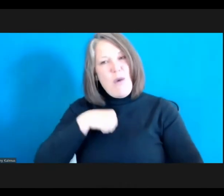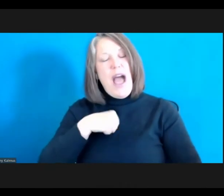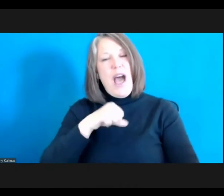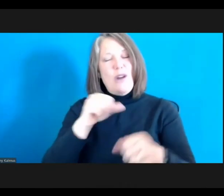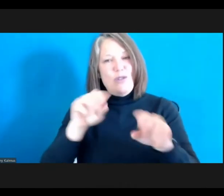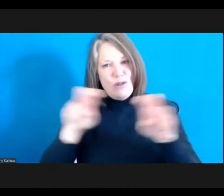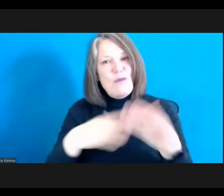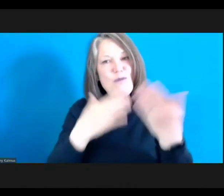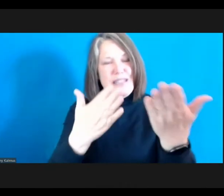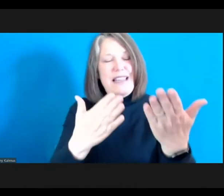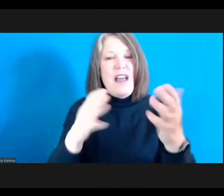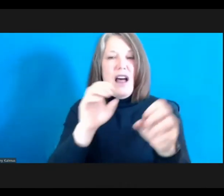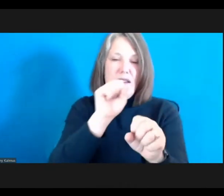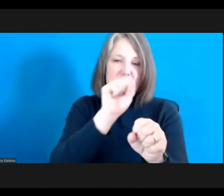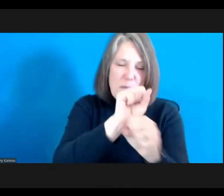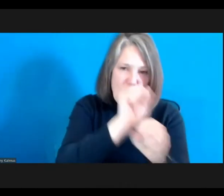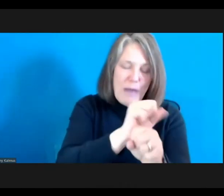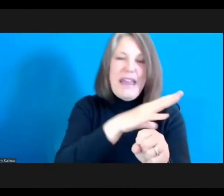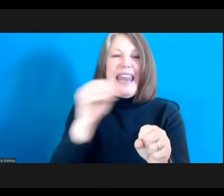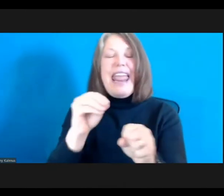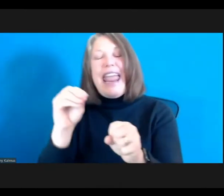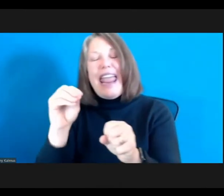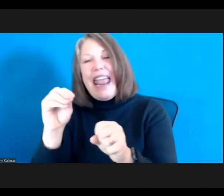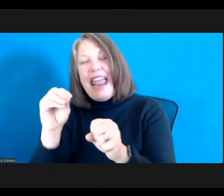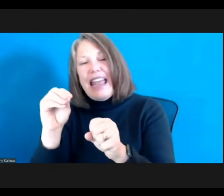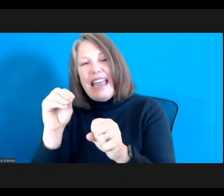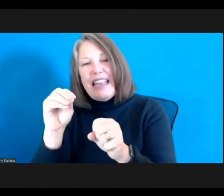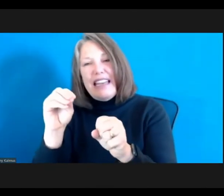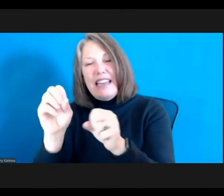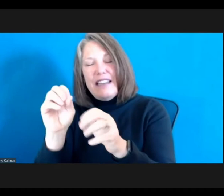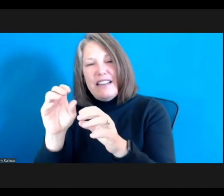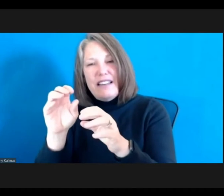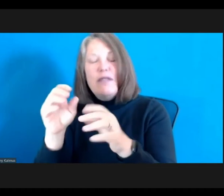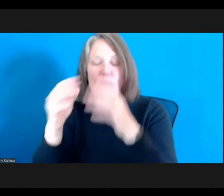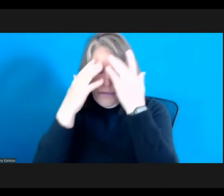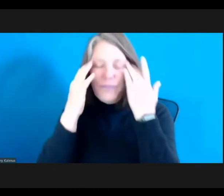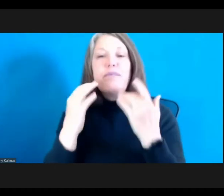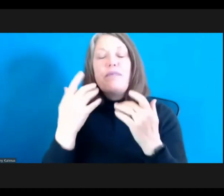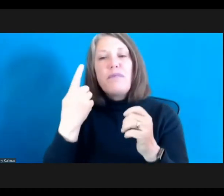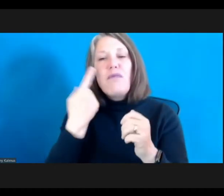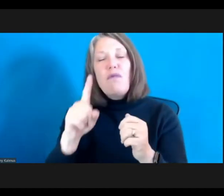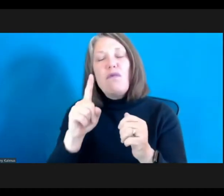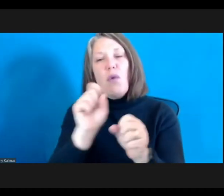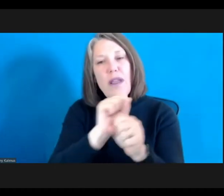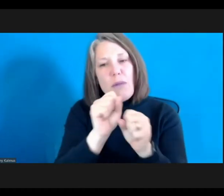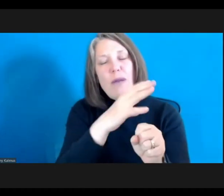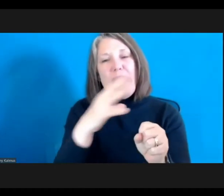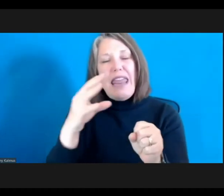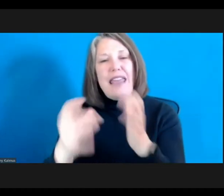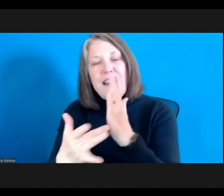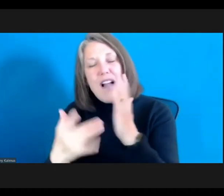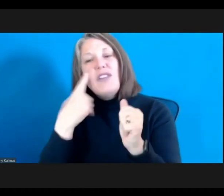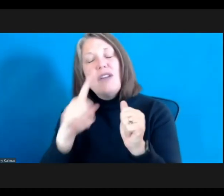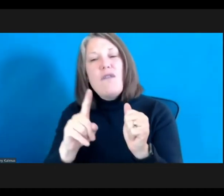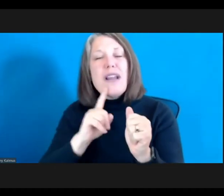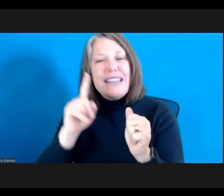and accessibility via ICT for individuals who are deaf in China. My interest in